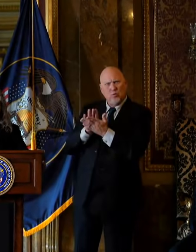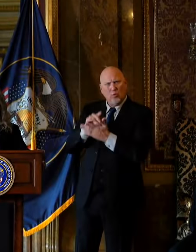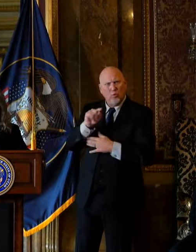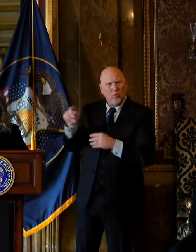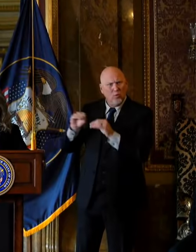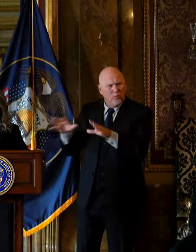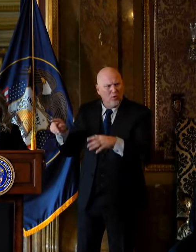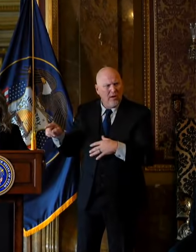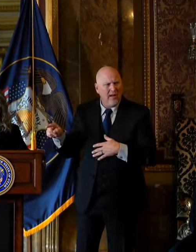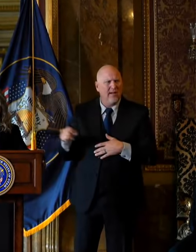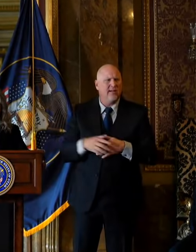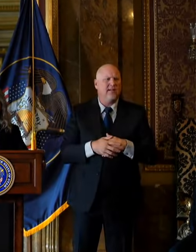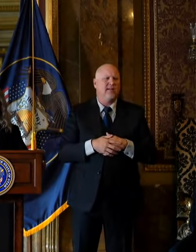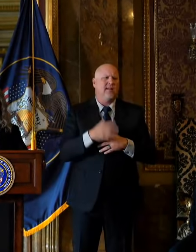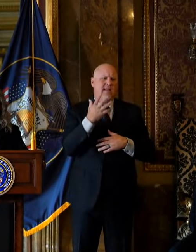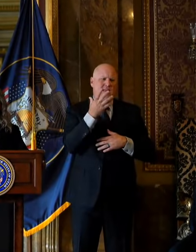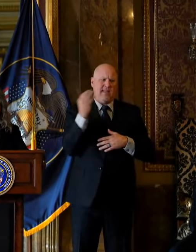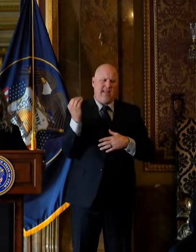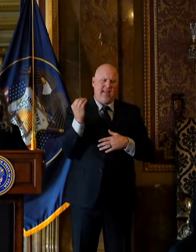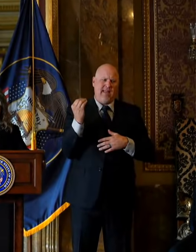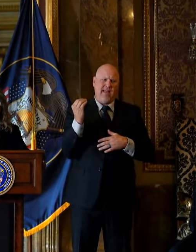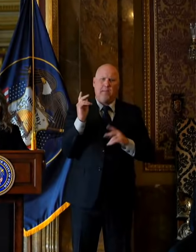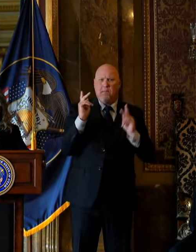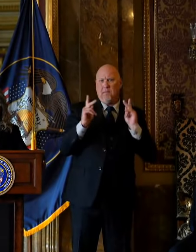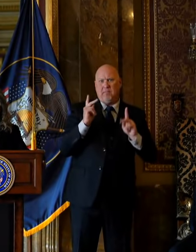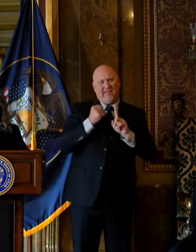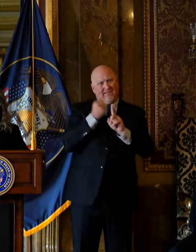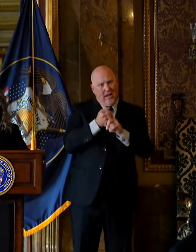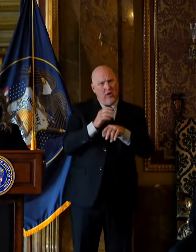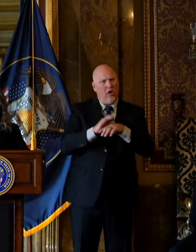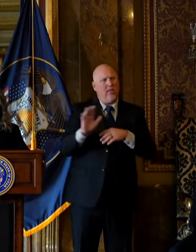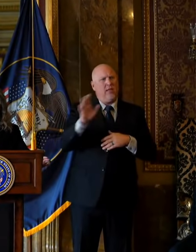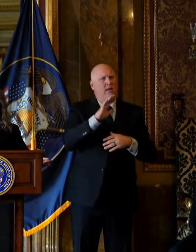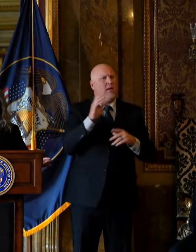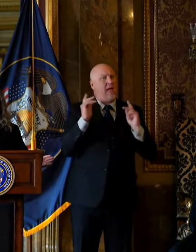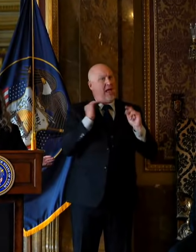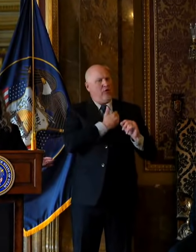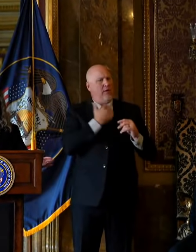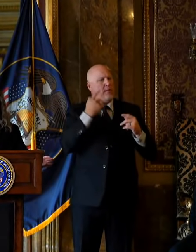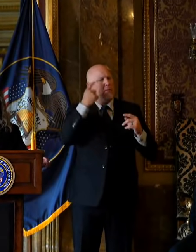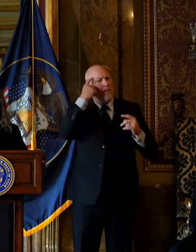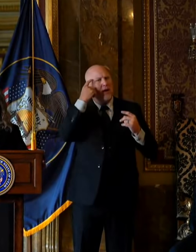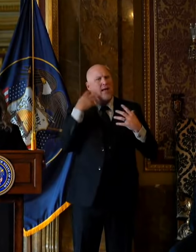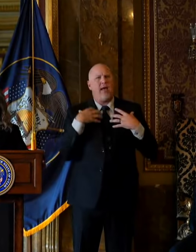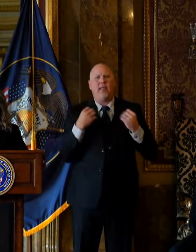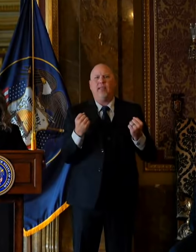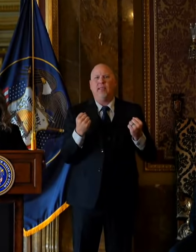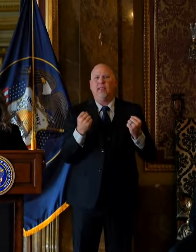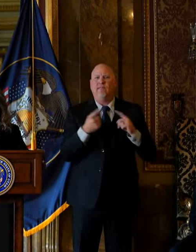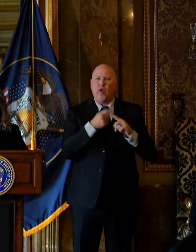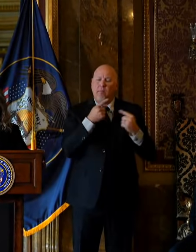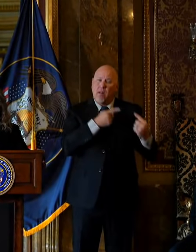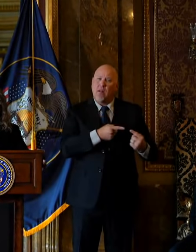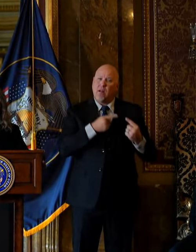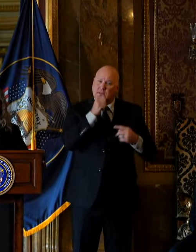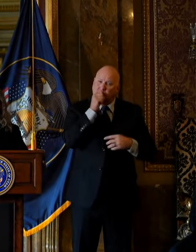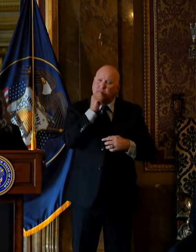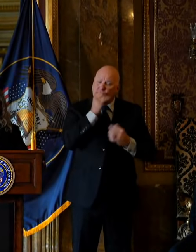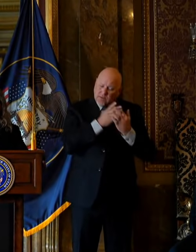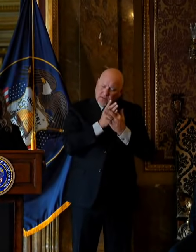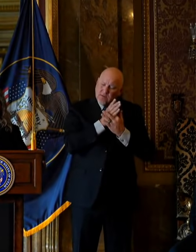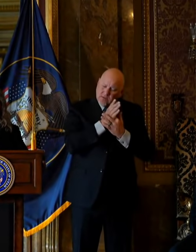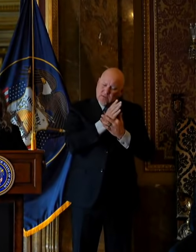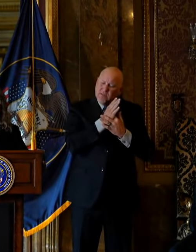deep personal connections to the Utahns affected, and because there is a common solution. We know